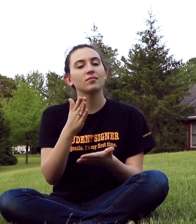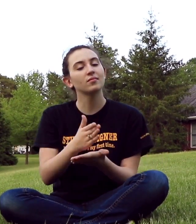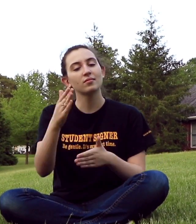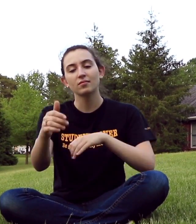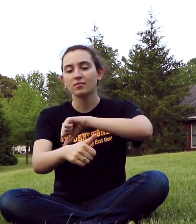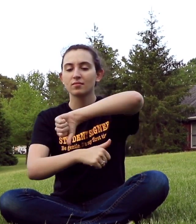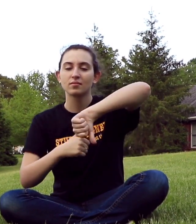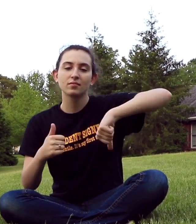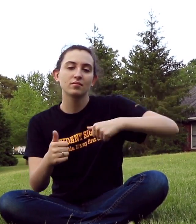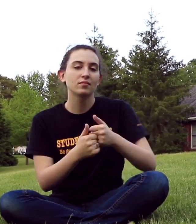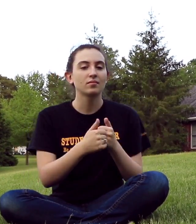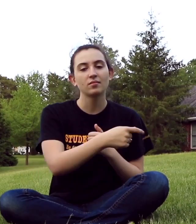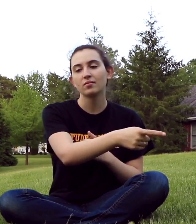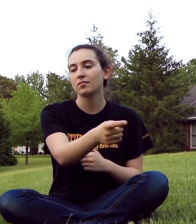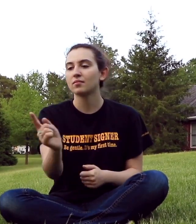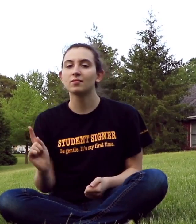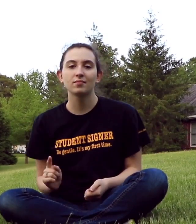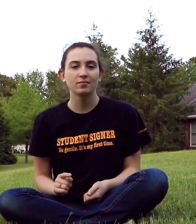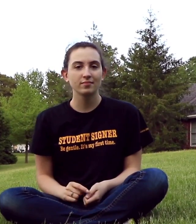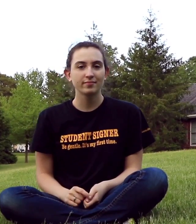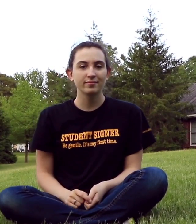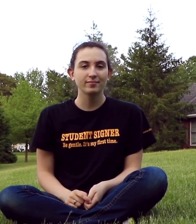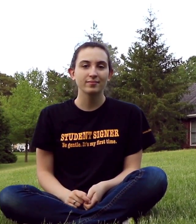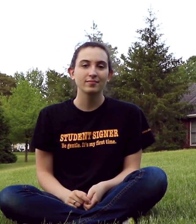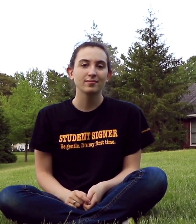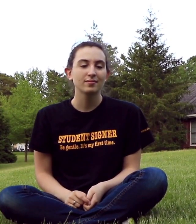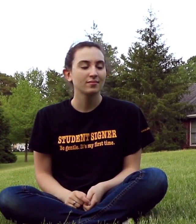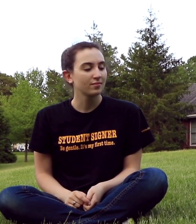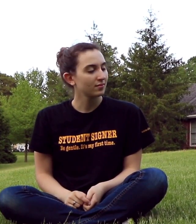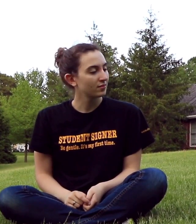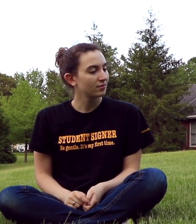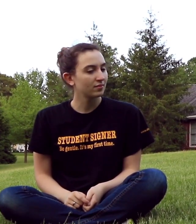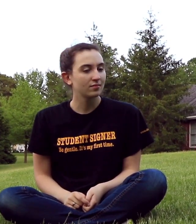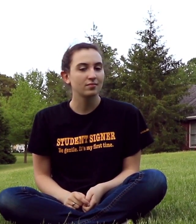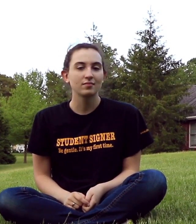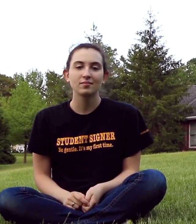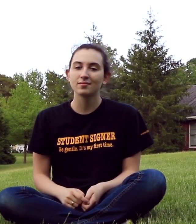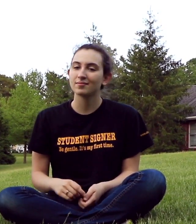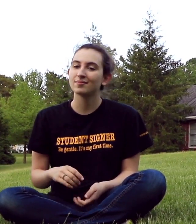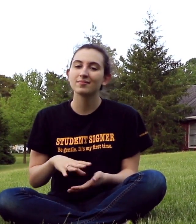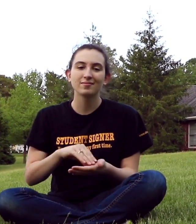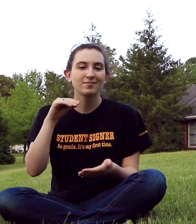Step out of the sun if you keep getting burned.